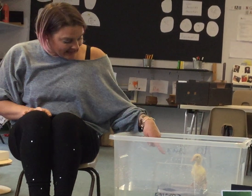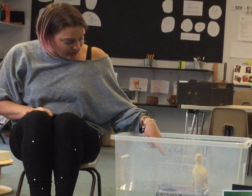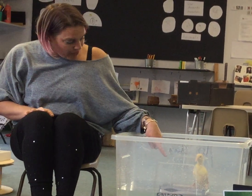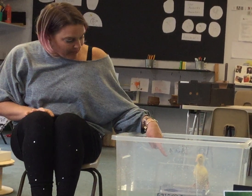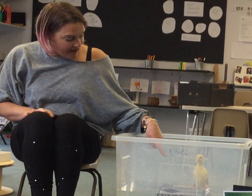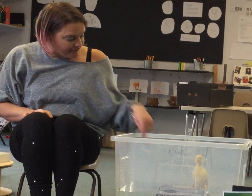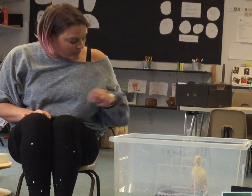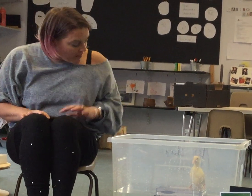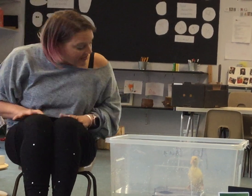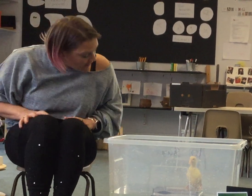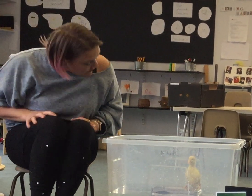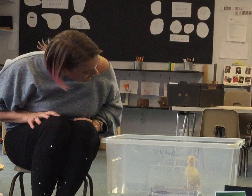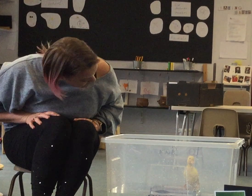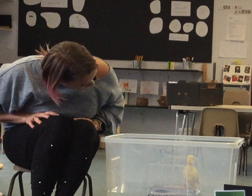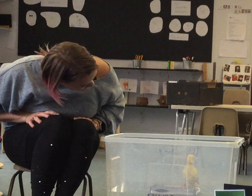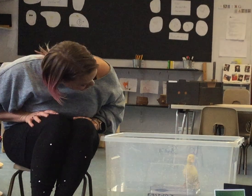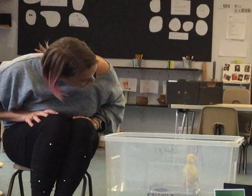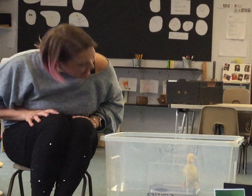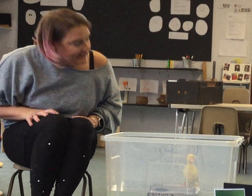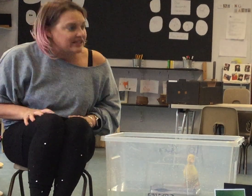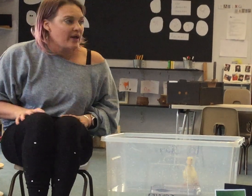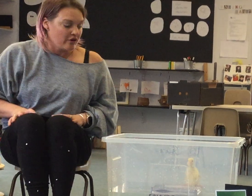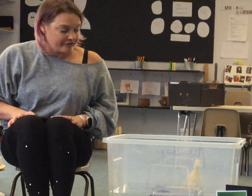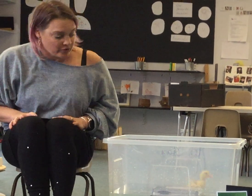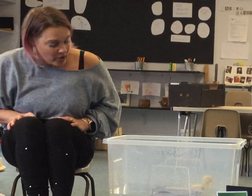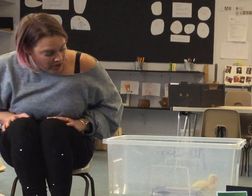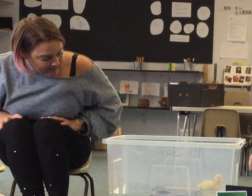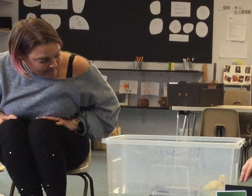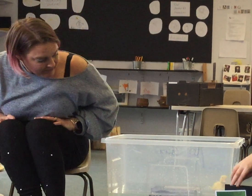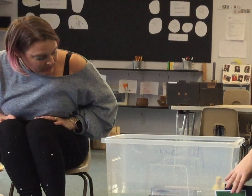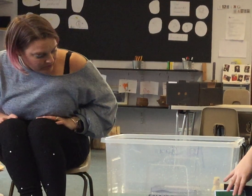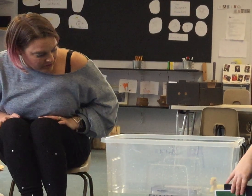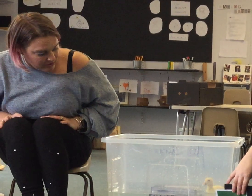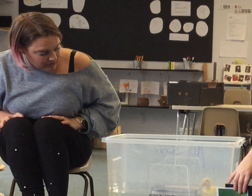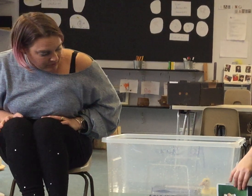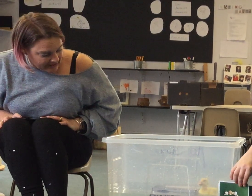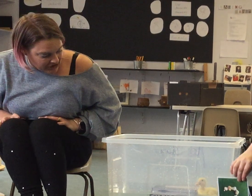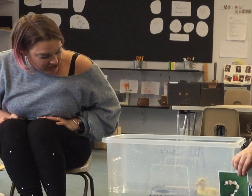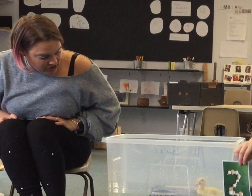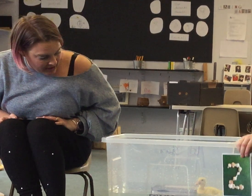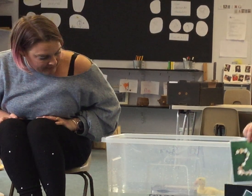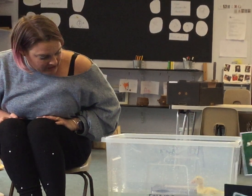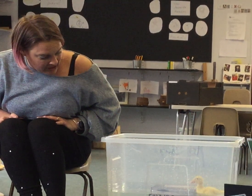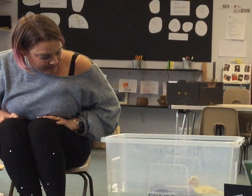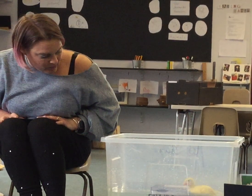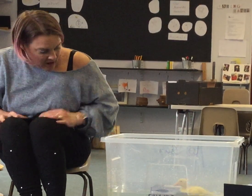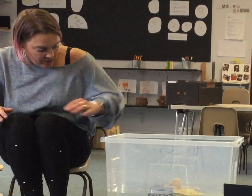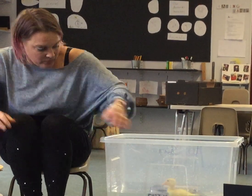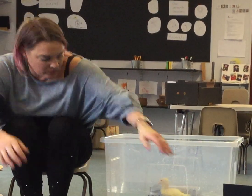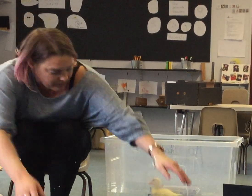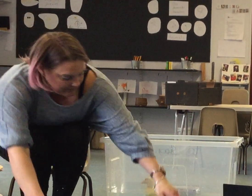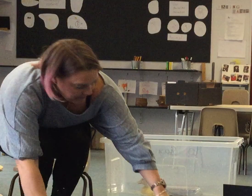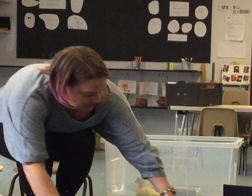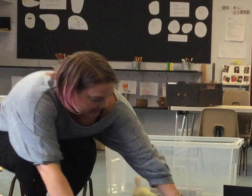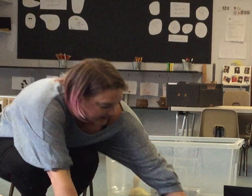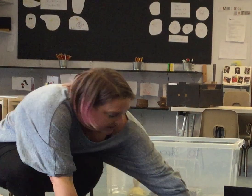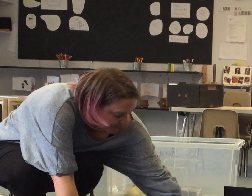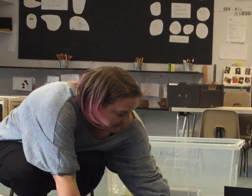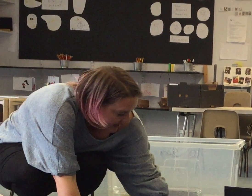standing on the platform. Thank you very much for being so helpful. Oh, let's change the number to number one. Oh, Jackie, help you there.